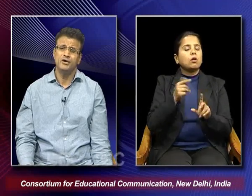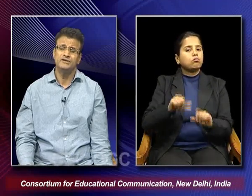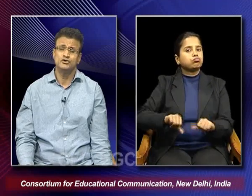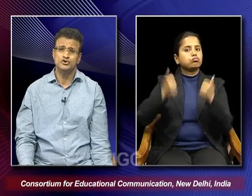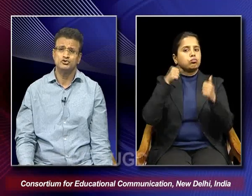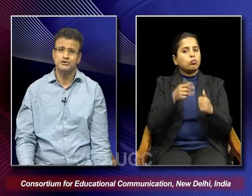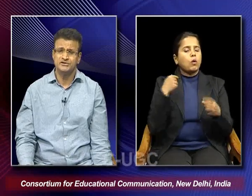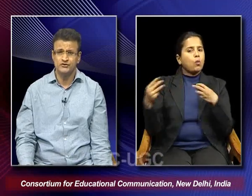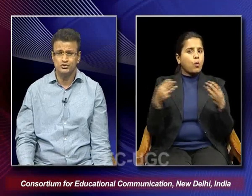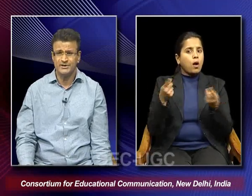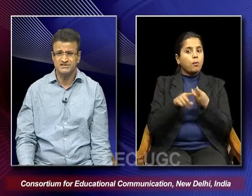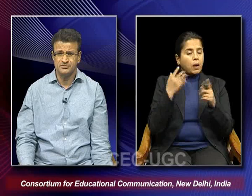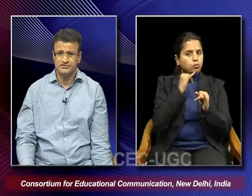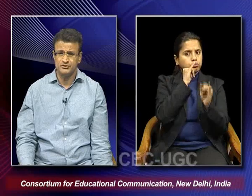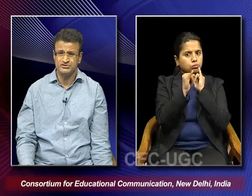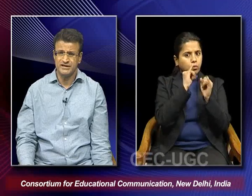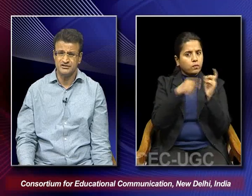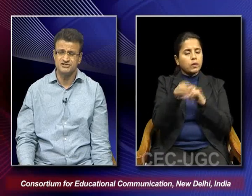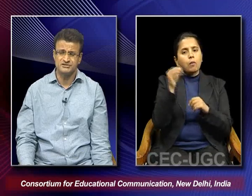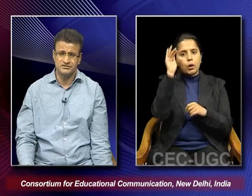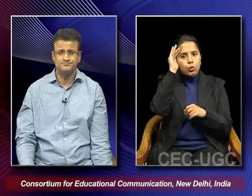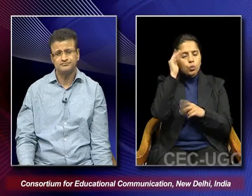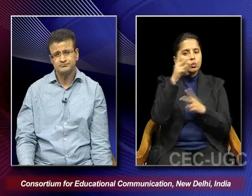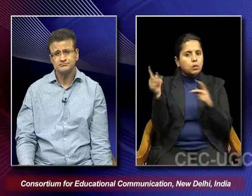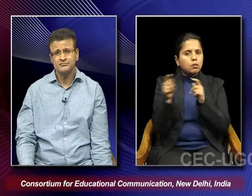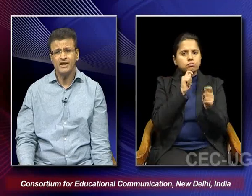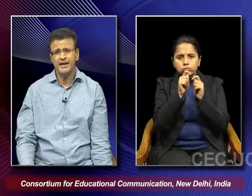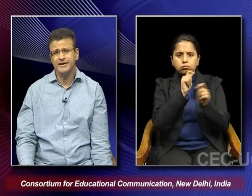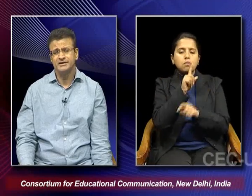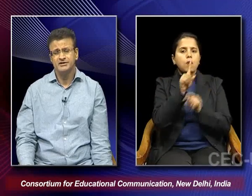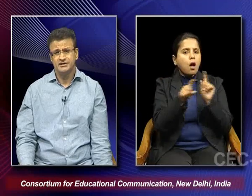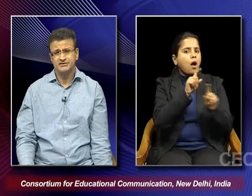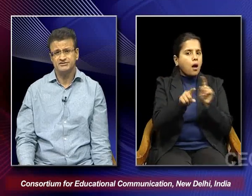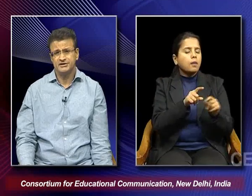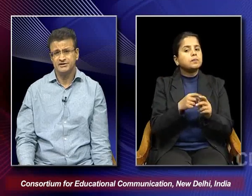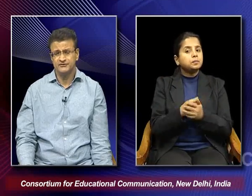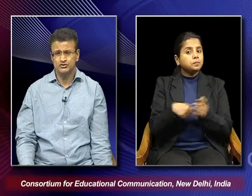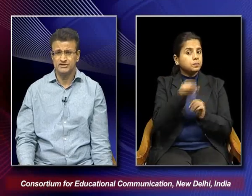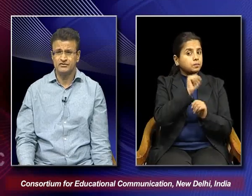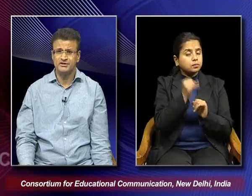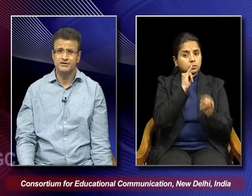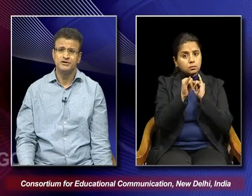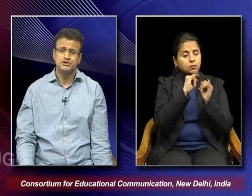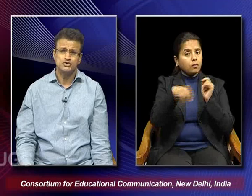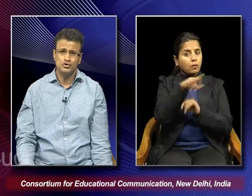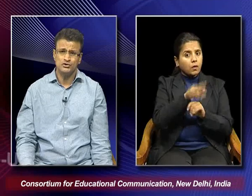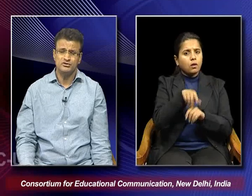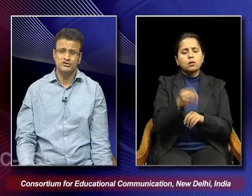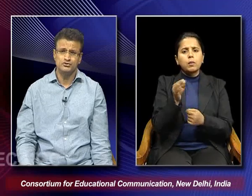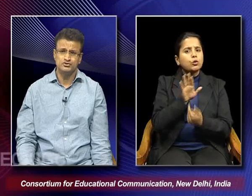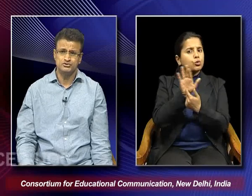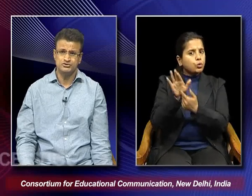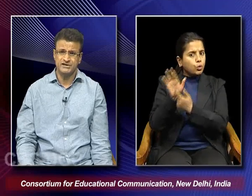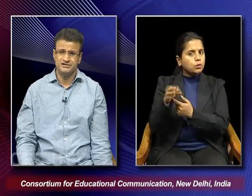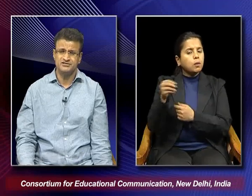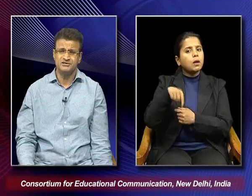how he was also interviewed by some of the news channels, and his interviews, they were being shown on